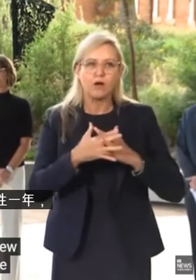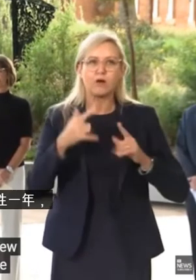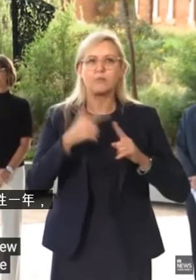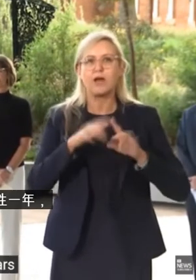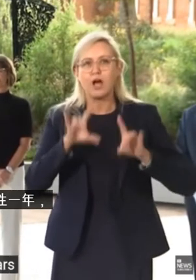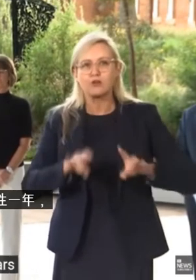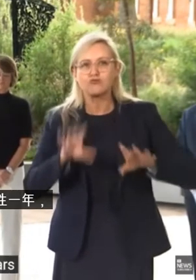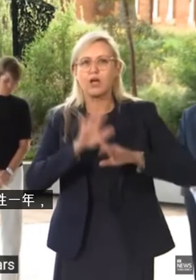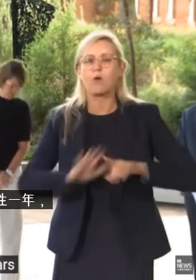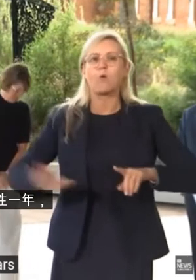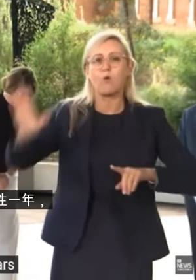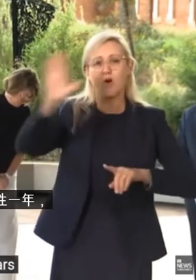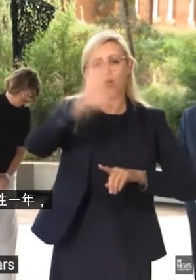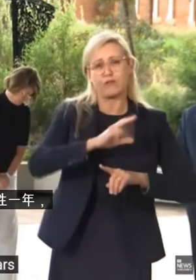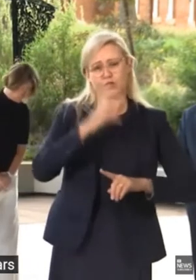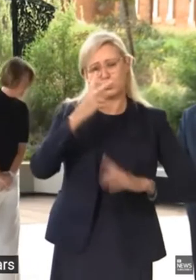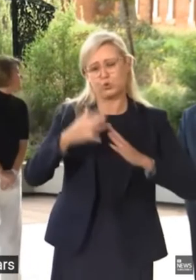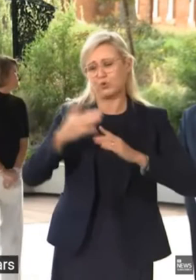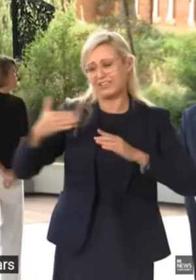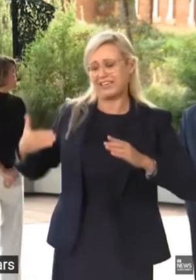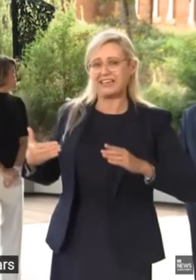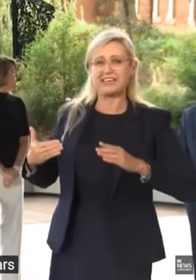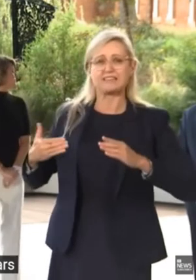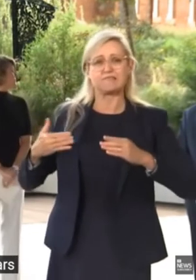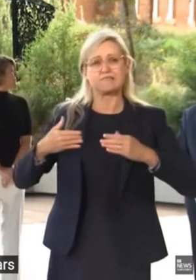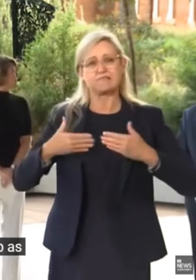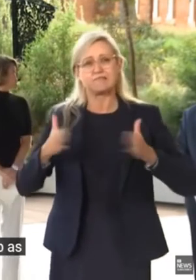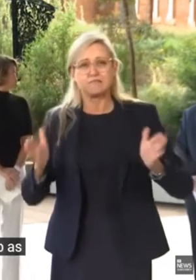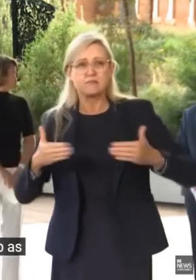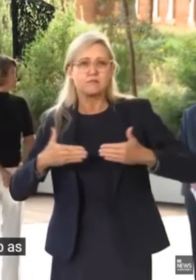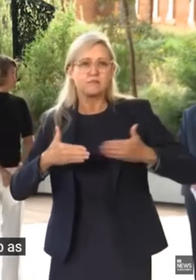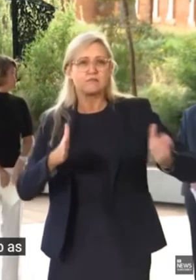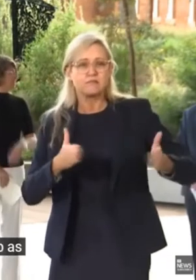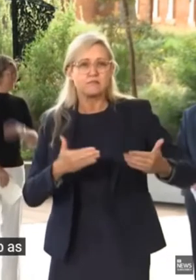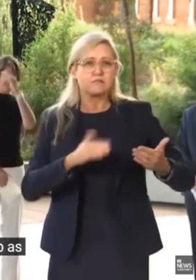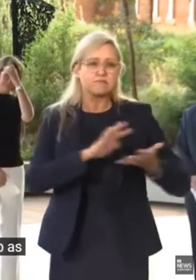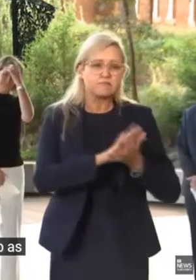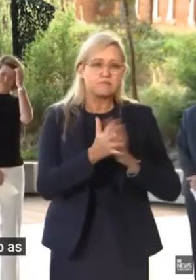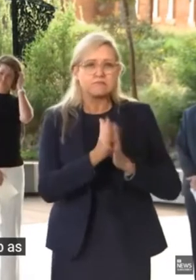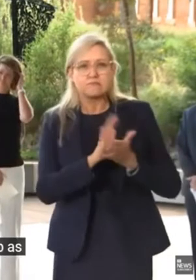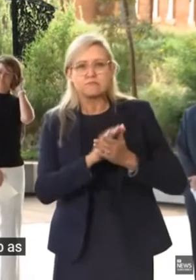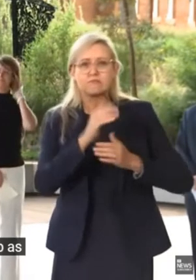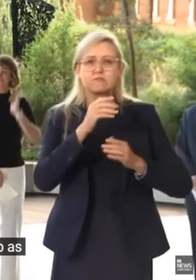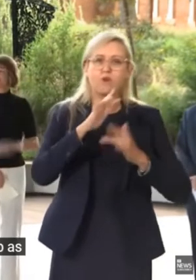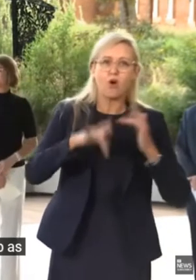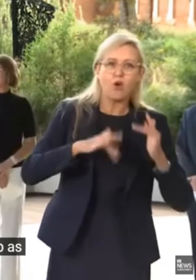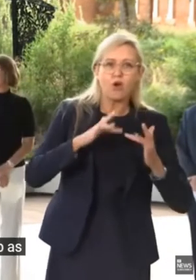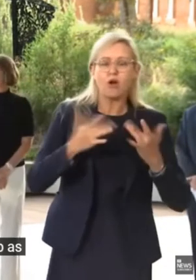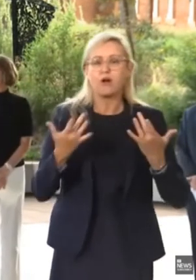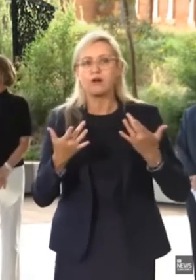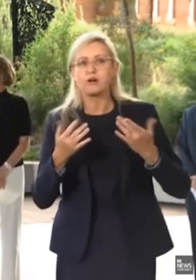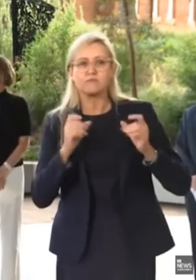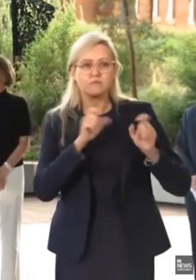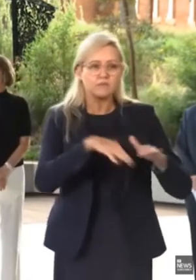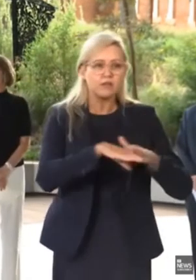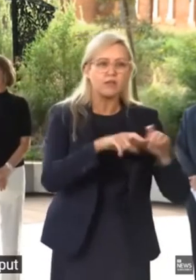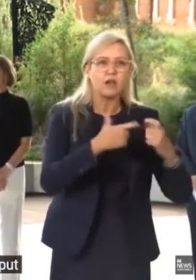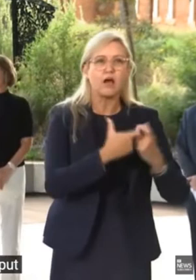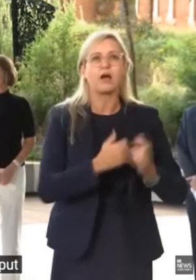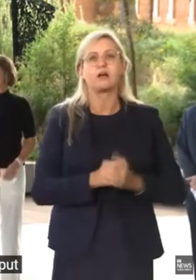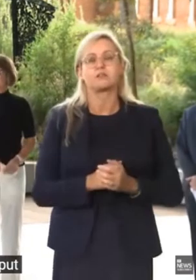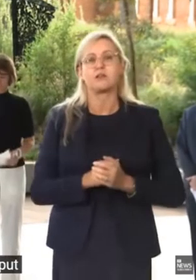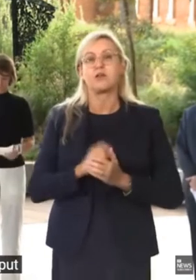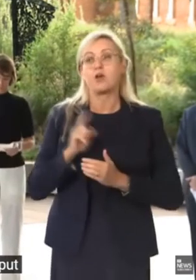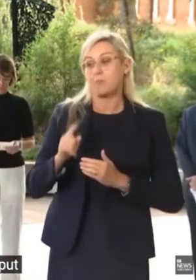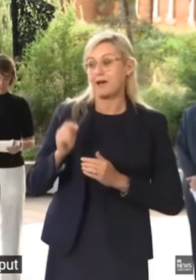country over the last 2 years, but they're doing an amazing job as well as we prepare with the school plan that we've put together, which